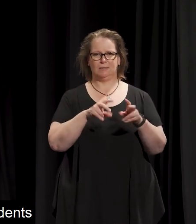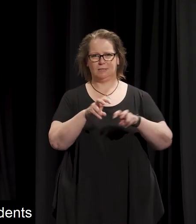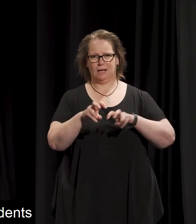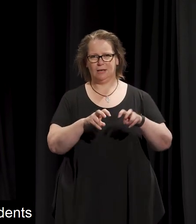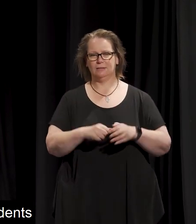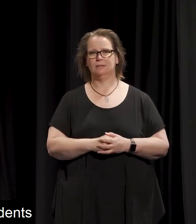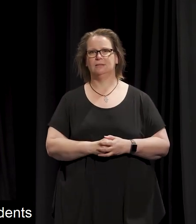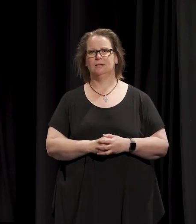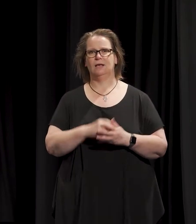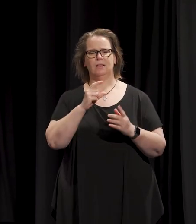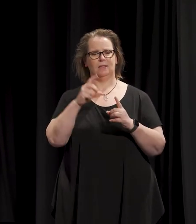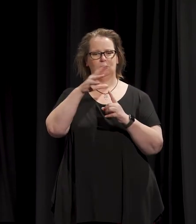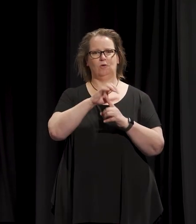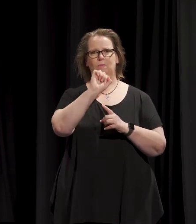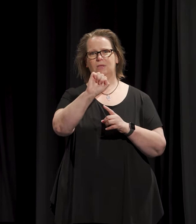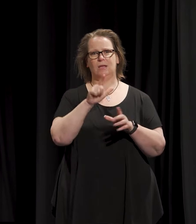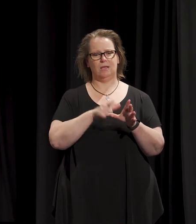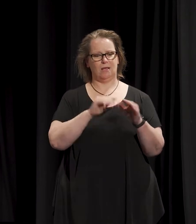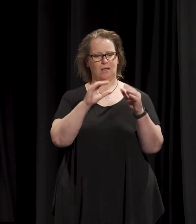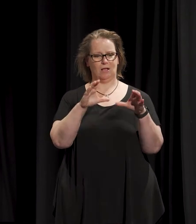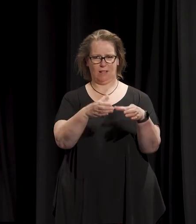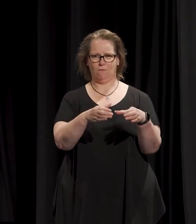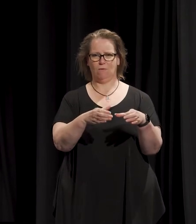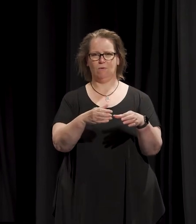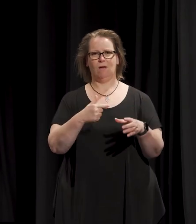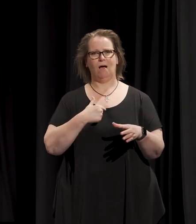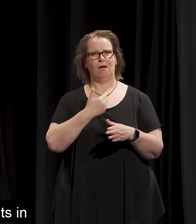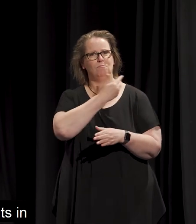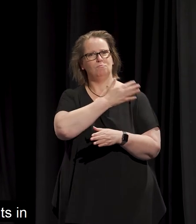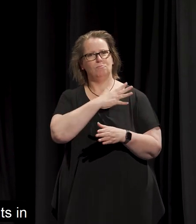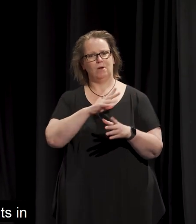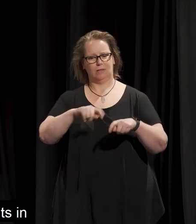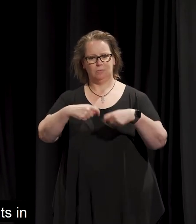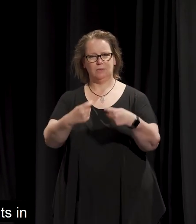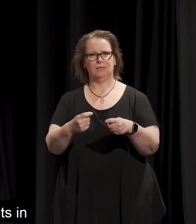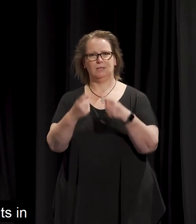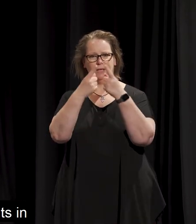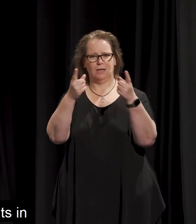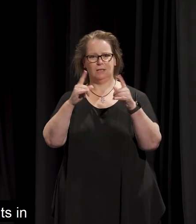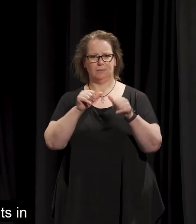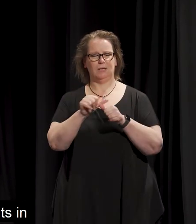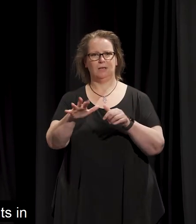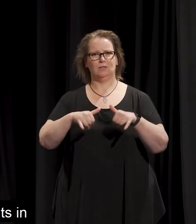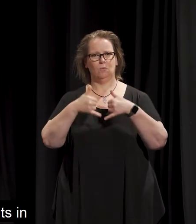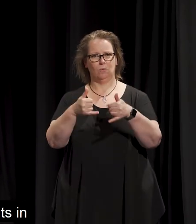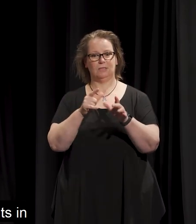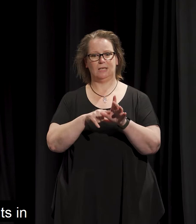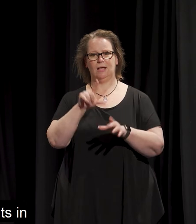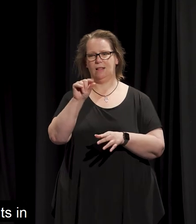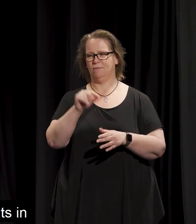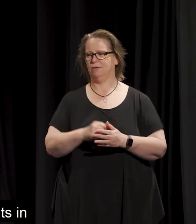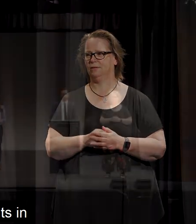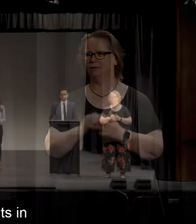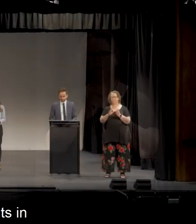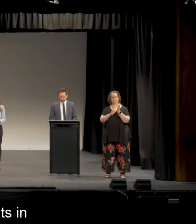top academic performers in their year level. I am delighted to present Academic Excellence Awards to students in Year 11.